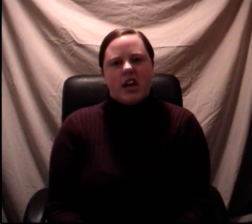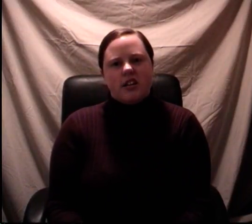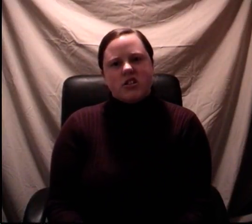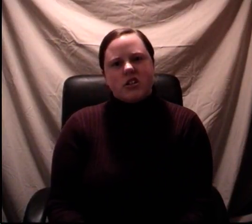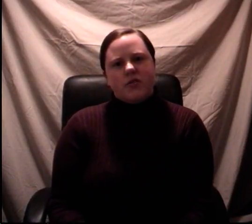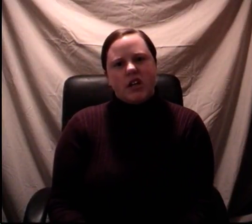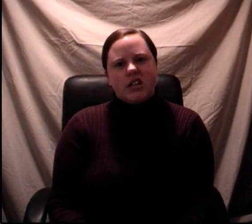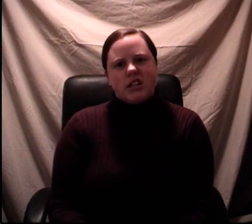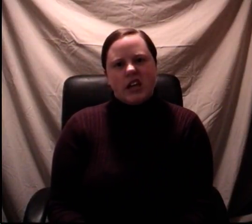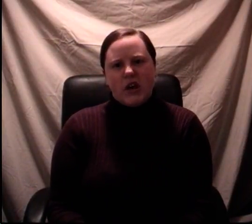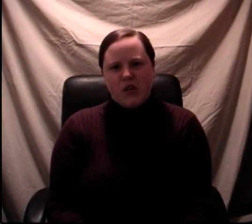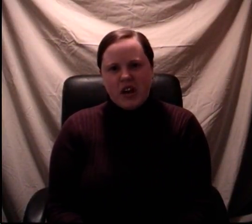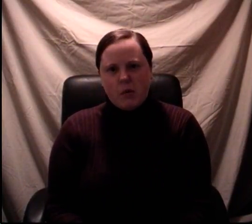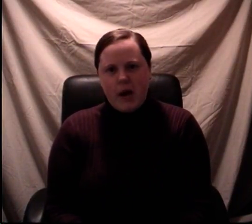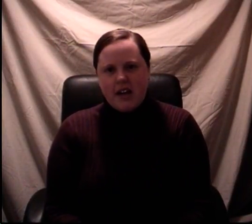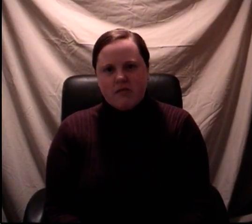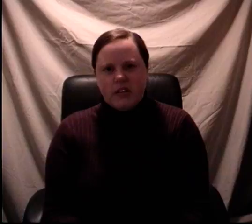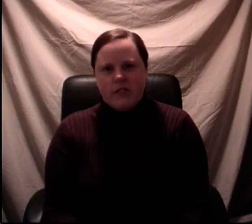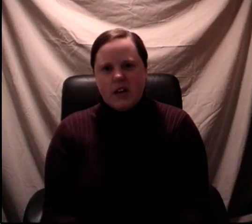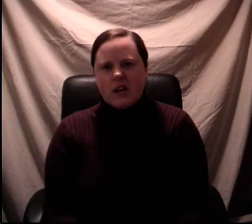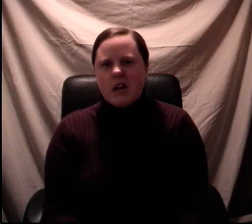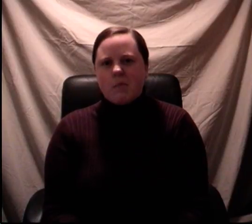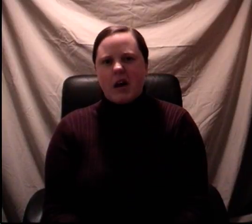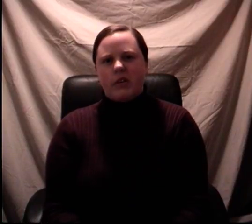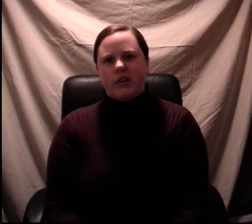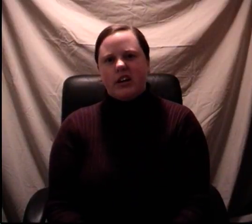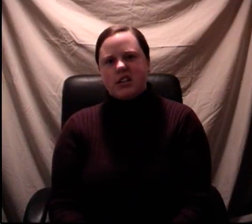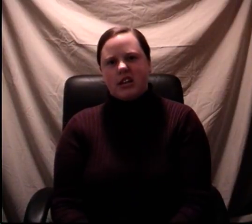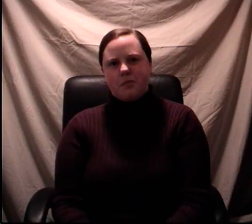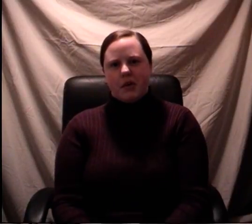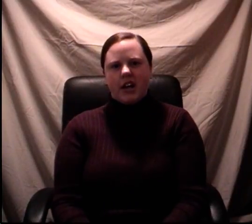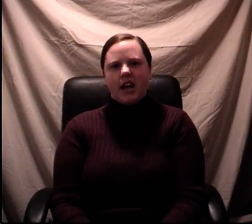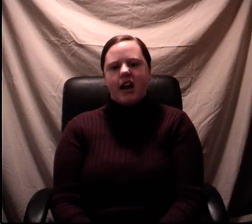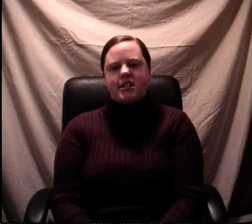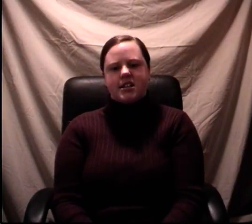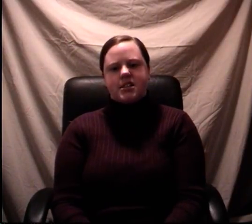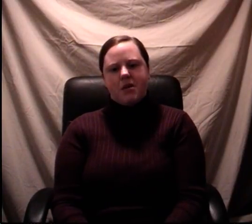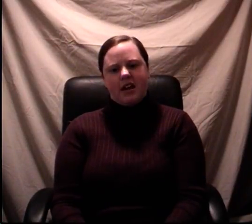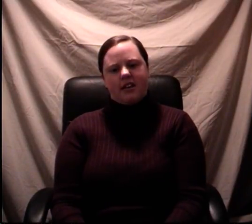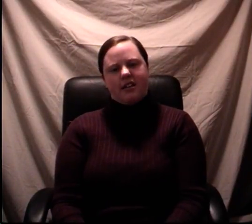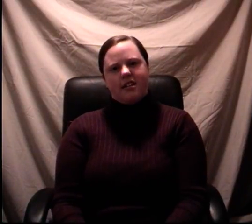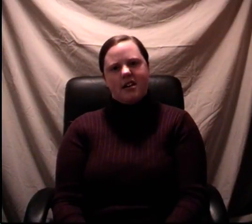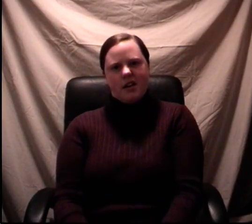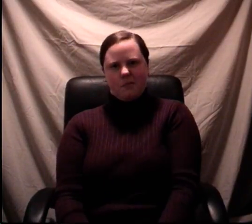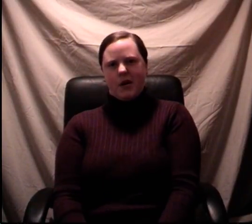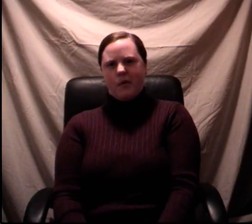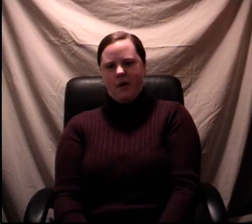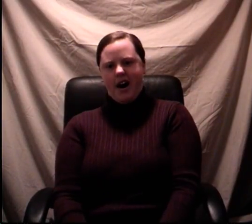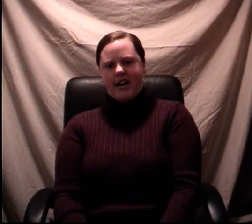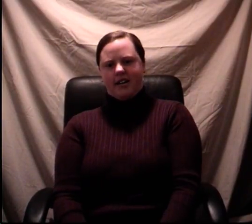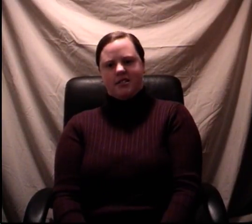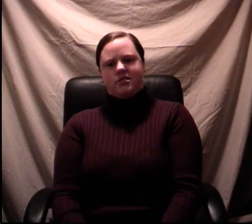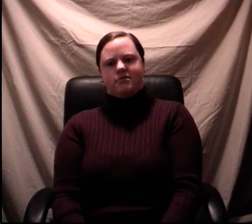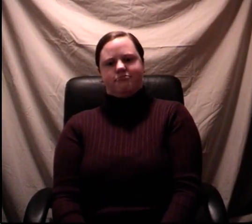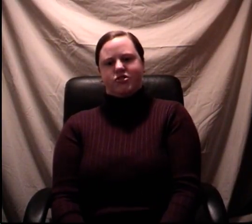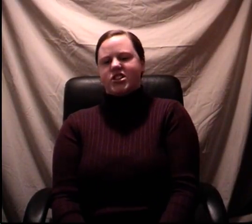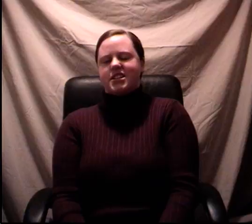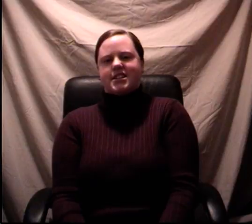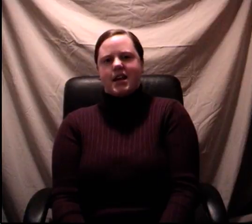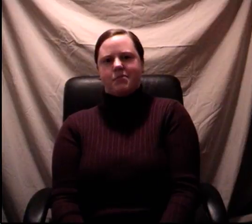change to fit into the hearing way of living by learning to lip read and to speak. But why? Just accept that